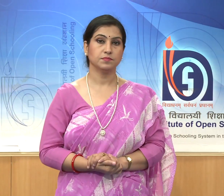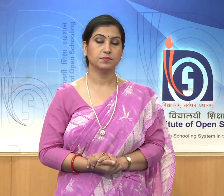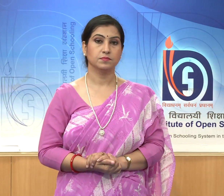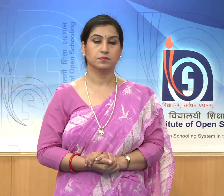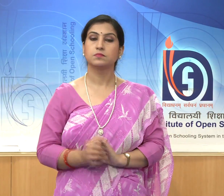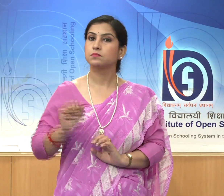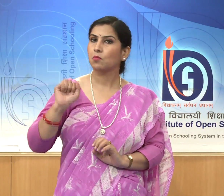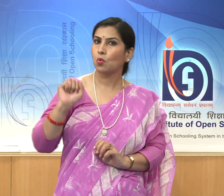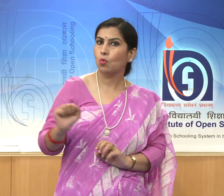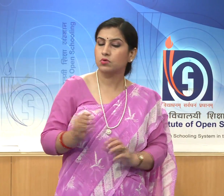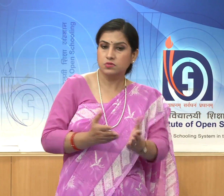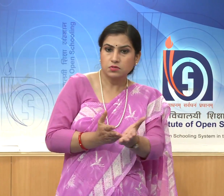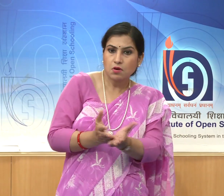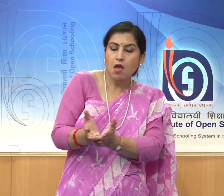The style flourished